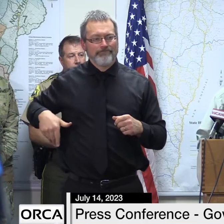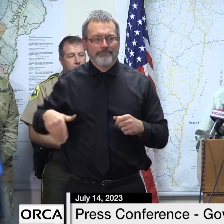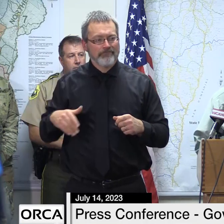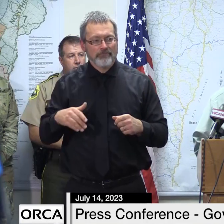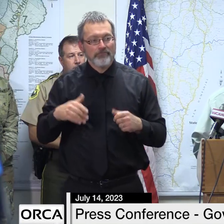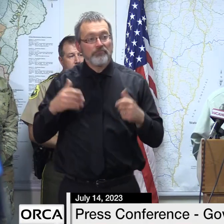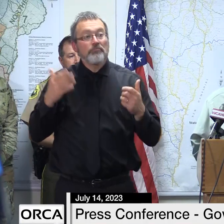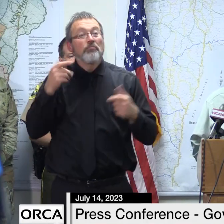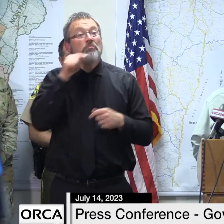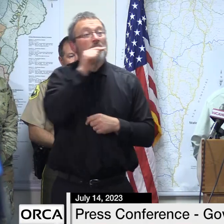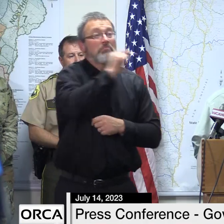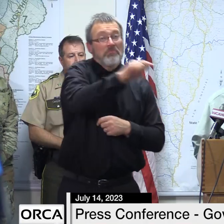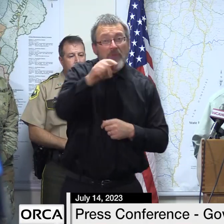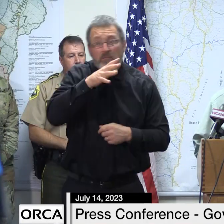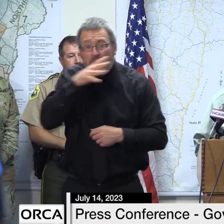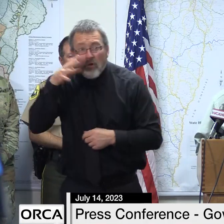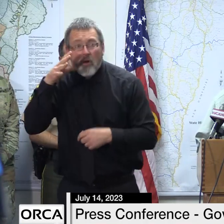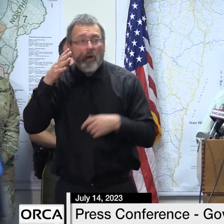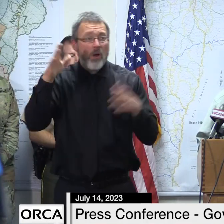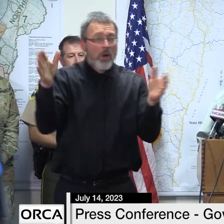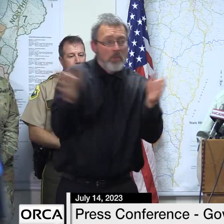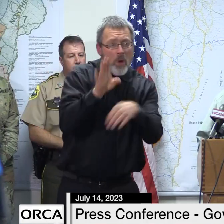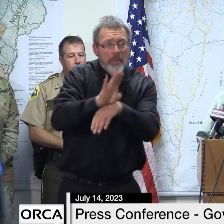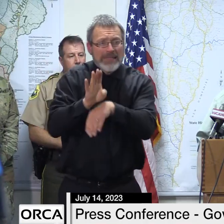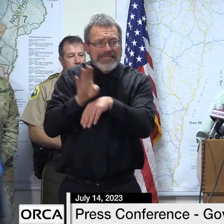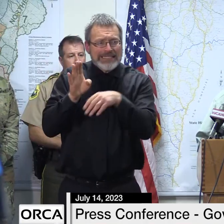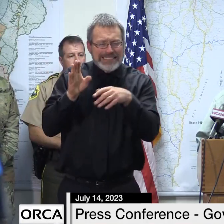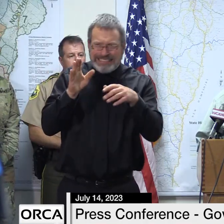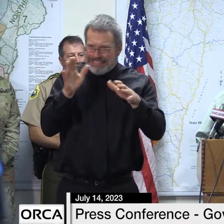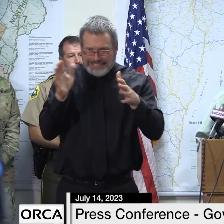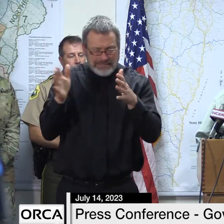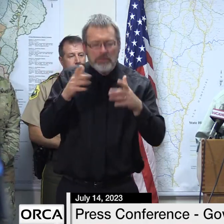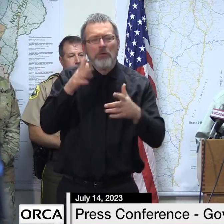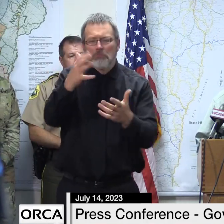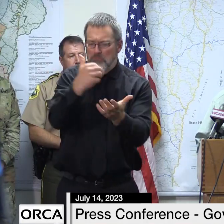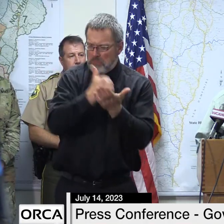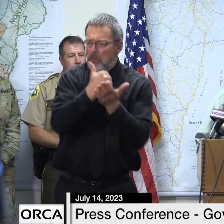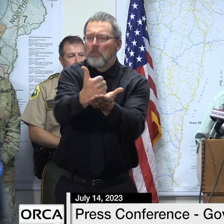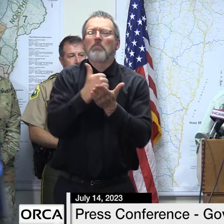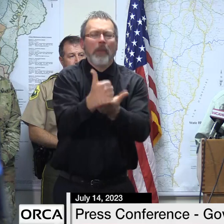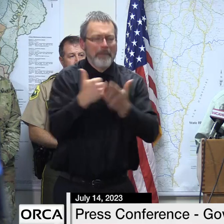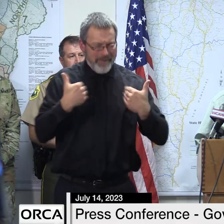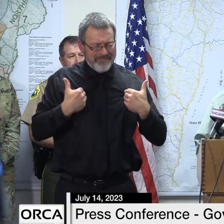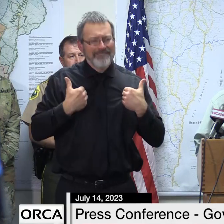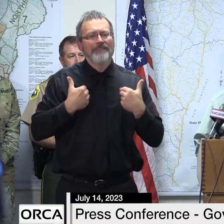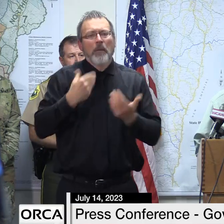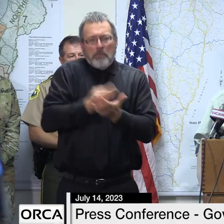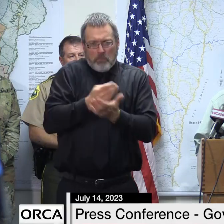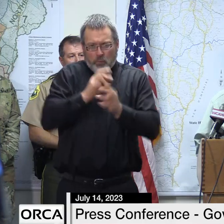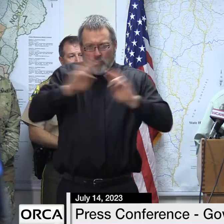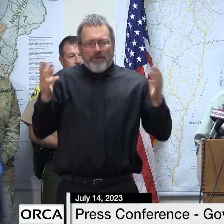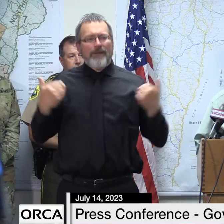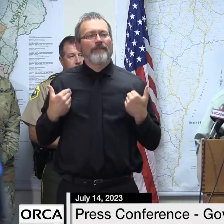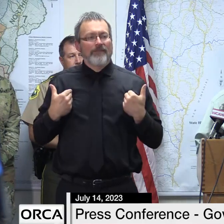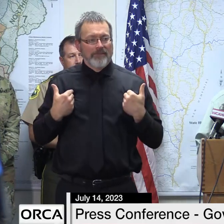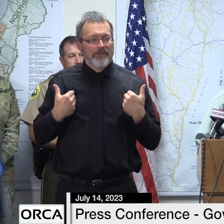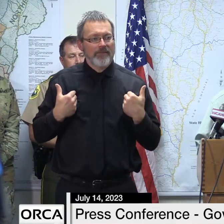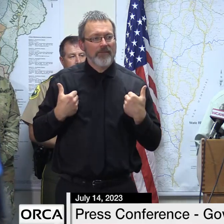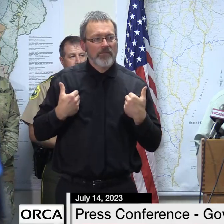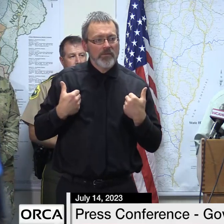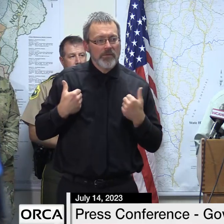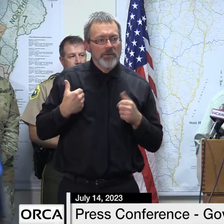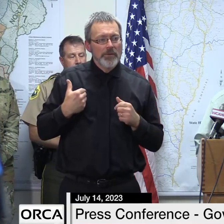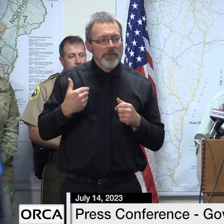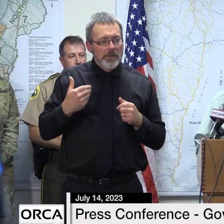and agriculture producers will need help. We expect the excessive flooding and silt will destroy a large share of